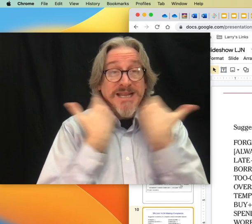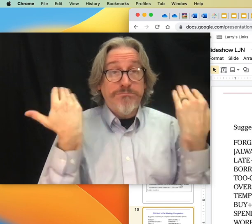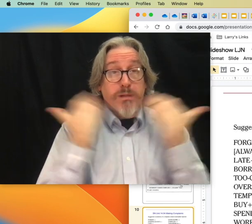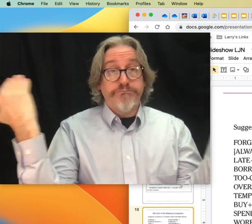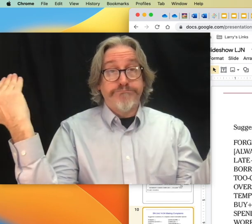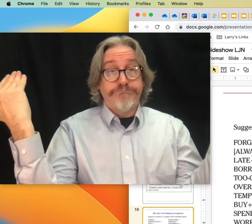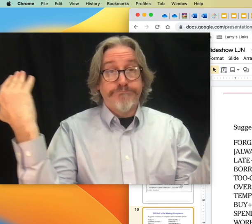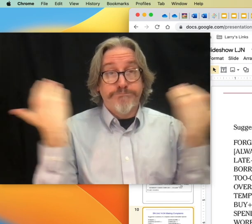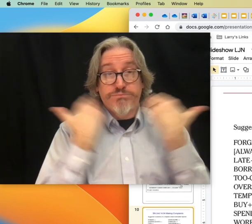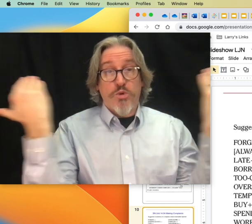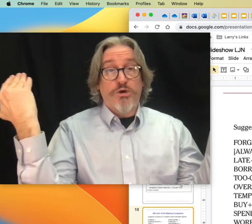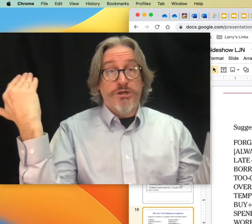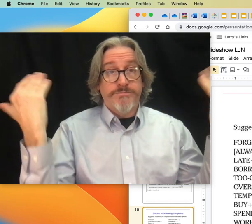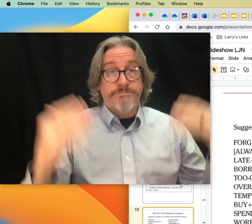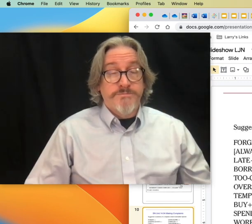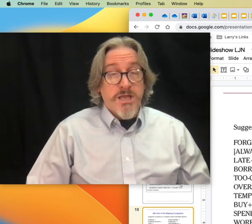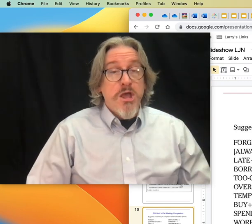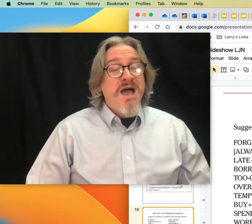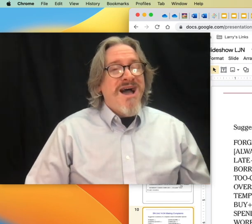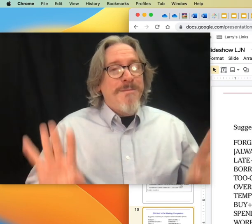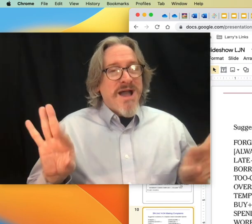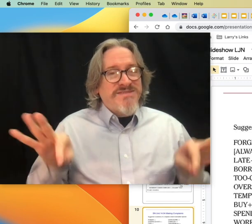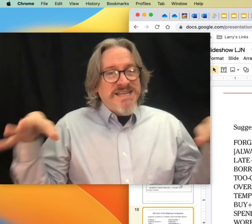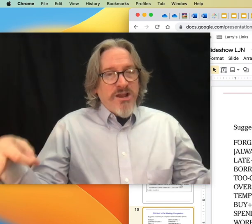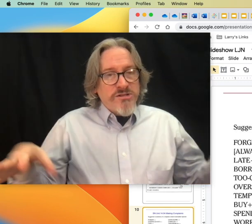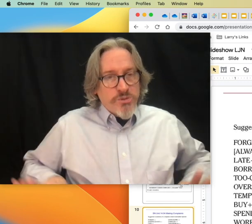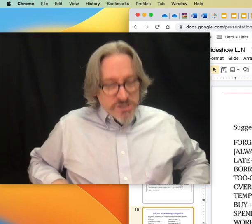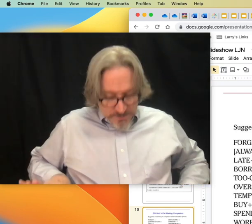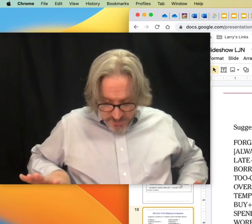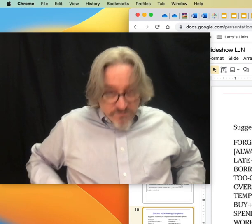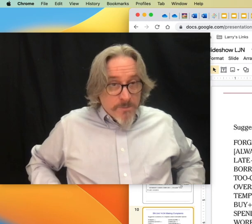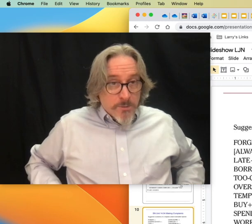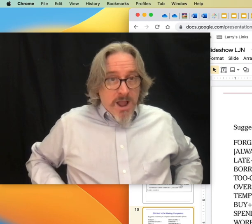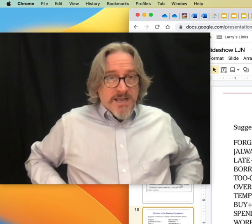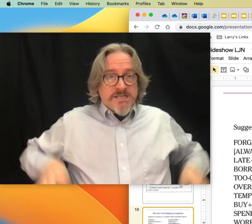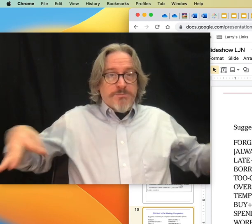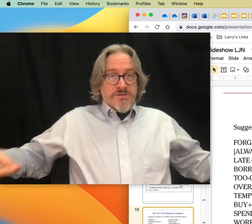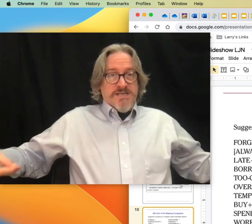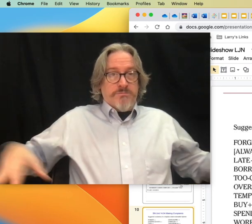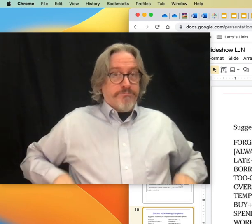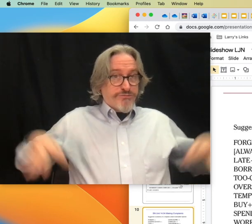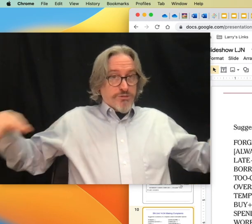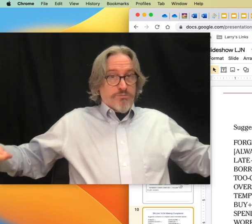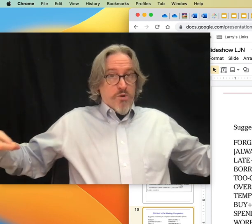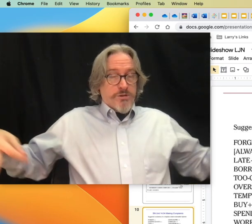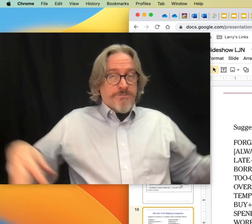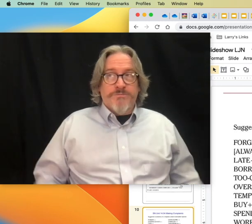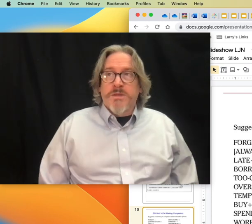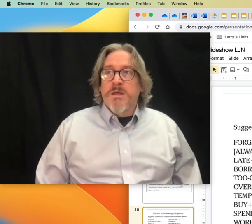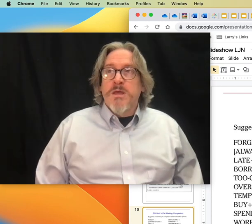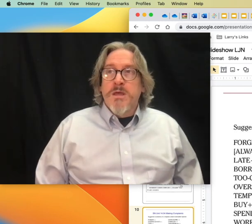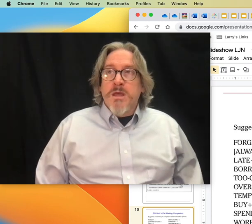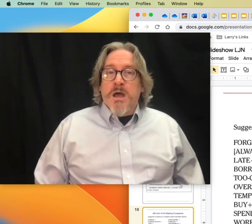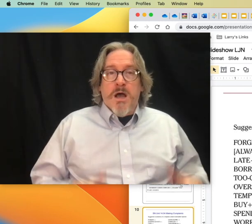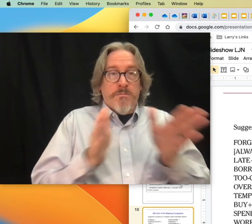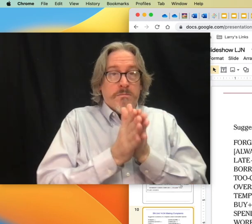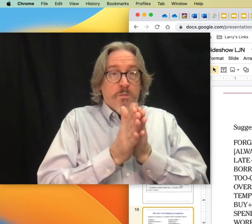bereft of money. Broke. I've seen it also where someone from their pockets pulls out broke.